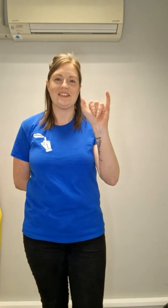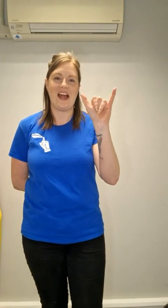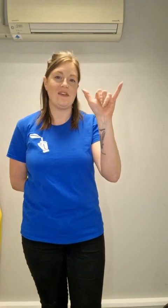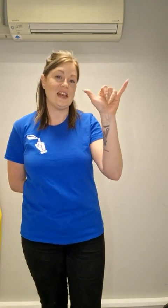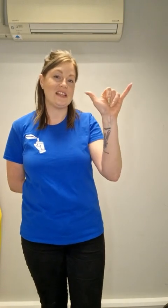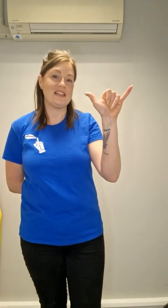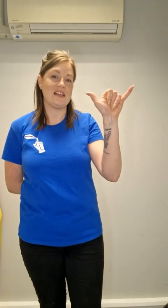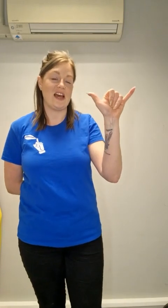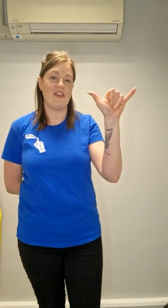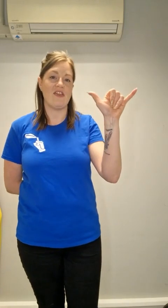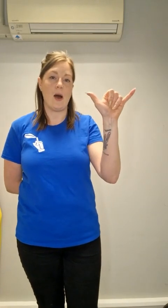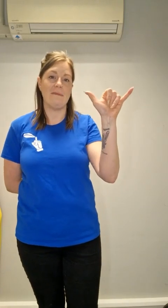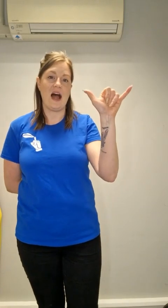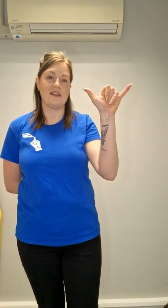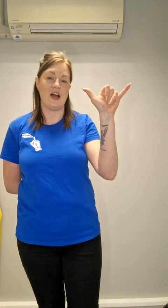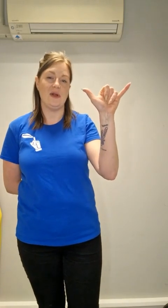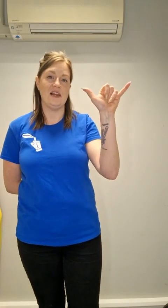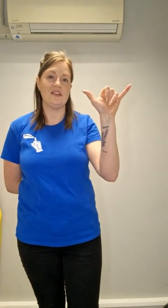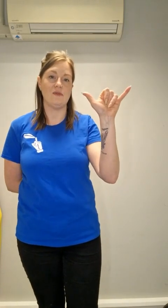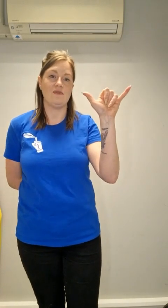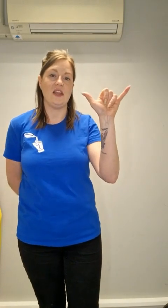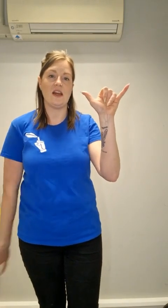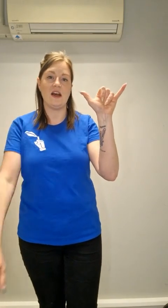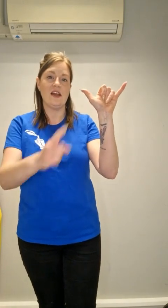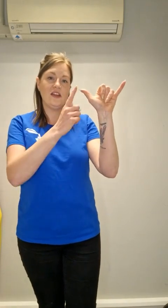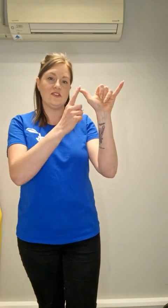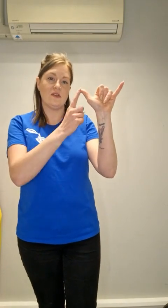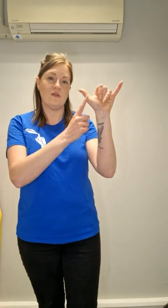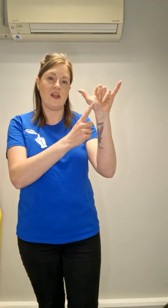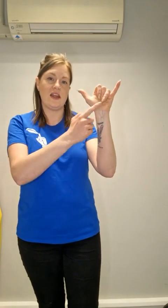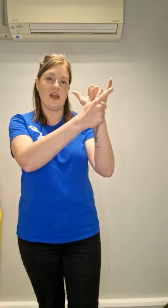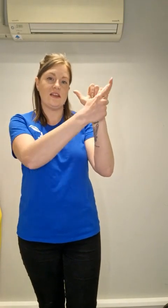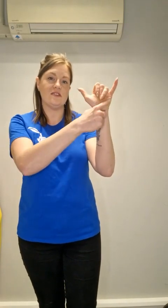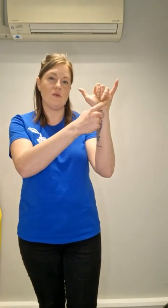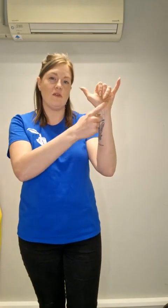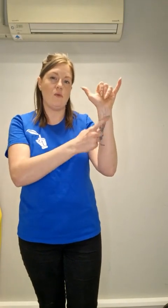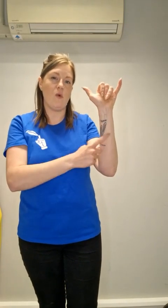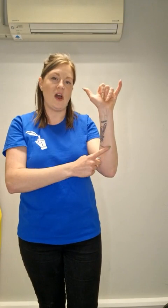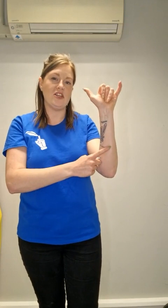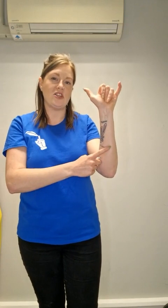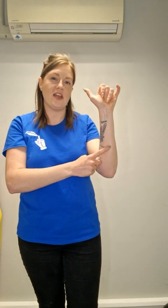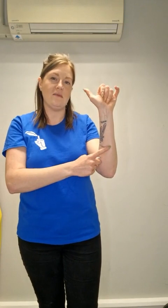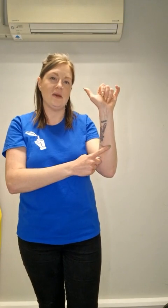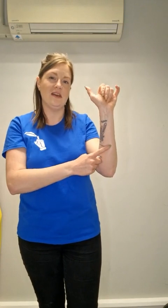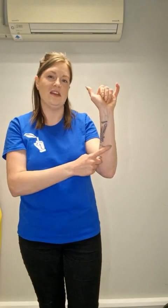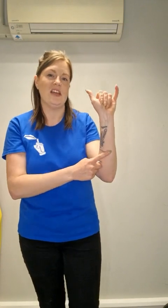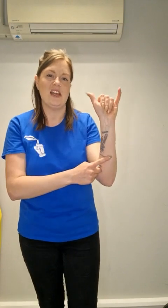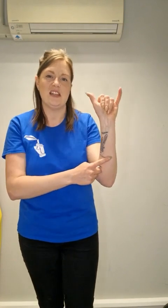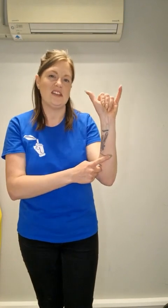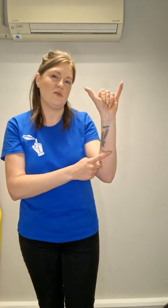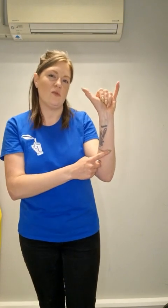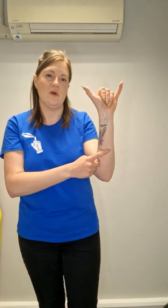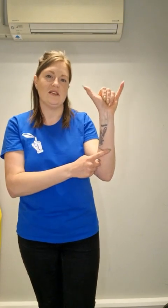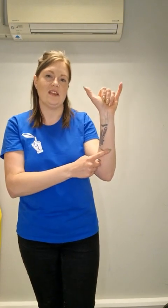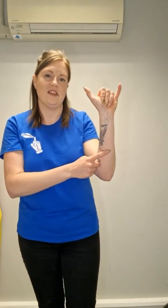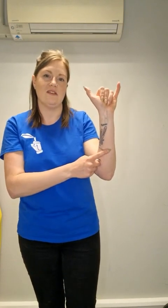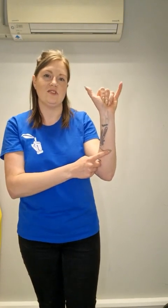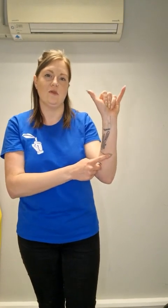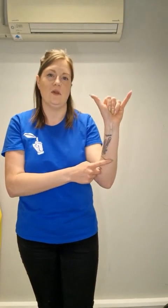down and extend our thumb and our little finger to create a sort of Y shape. They don't all work together, I do